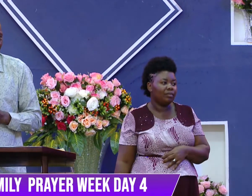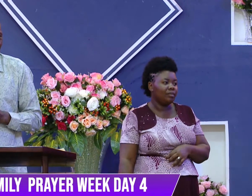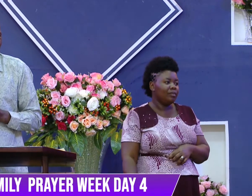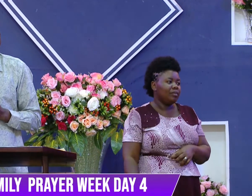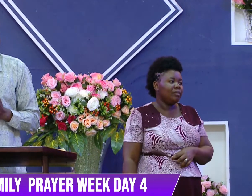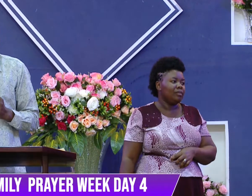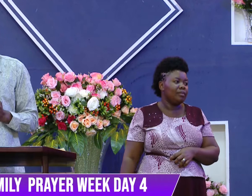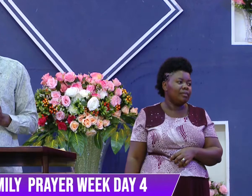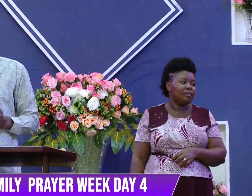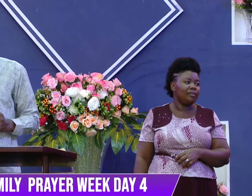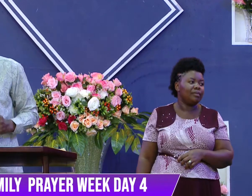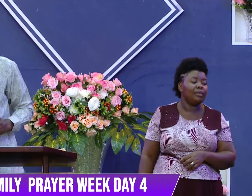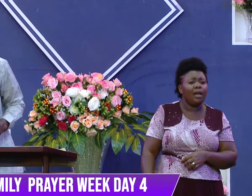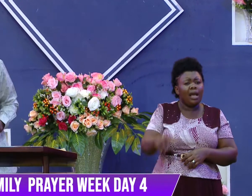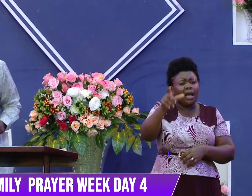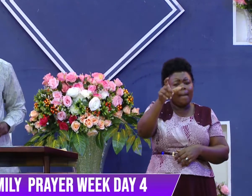city.